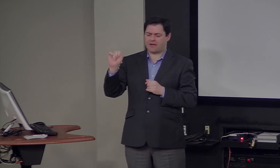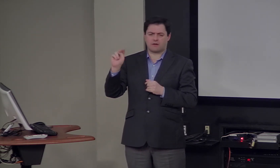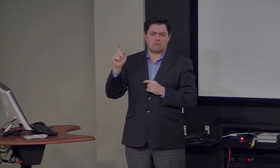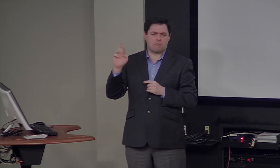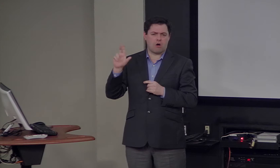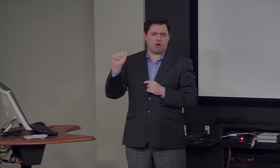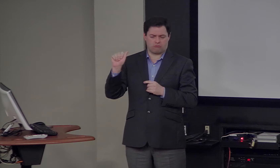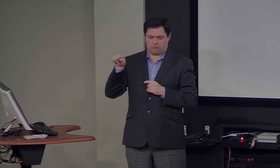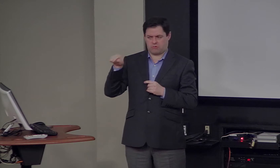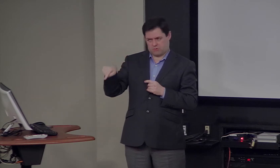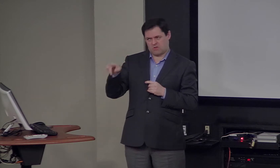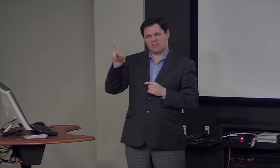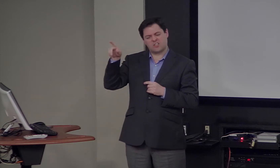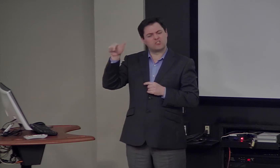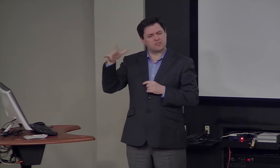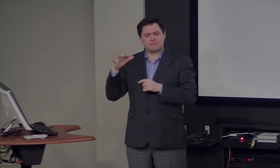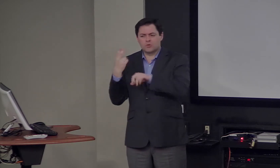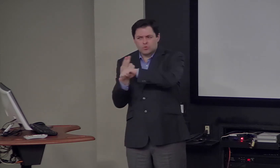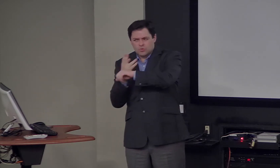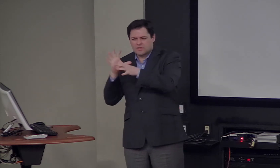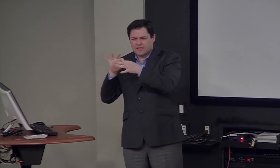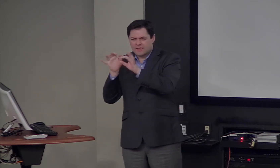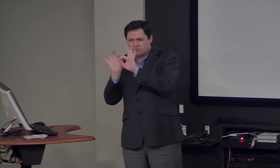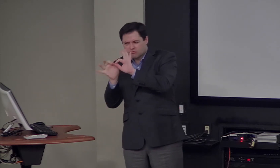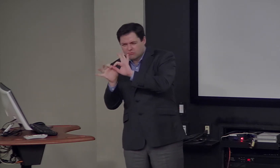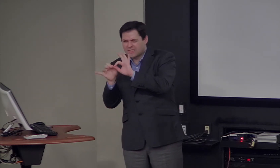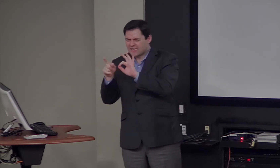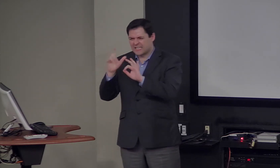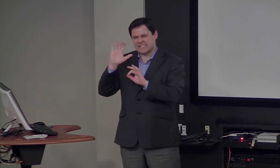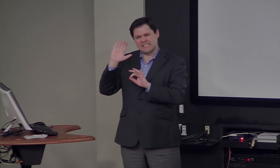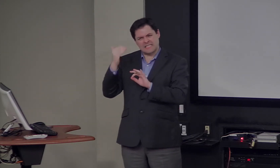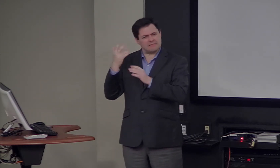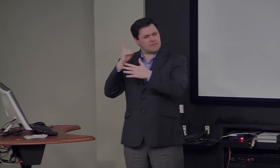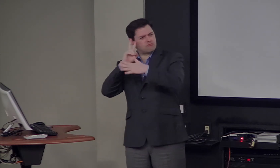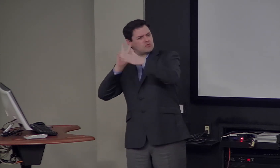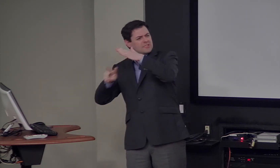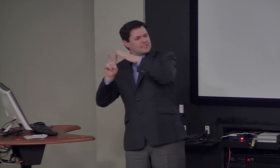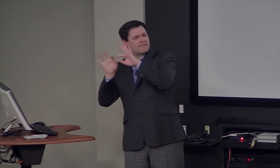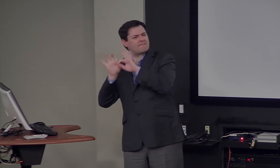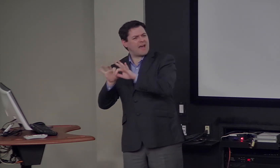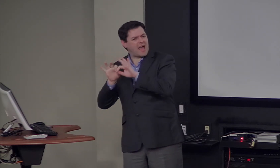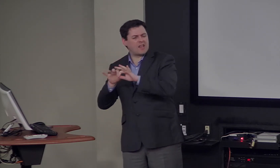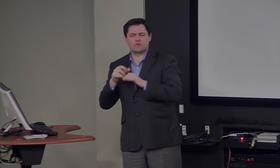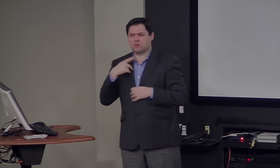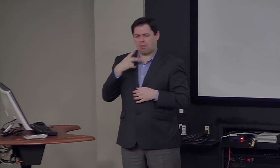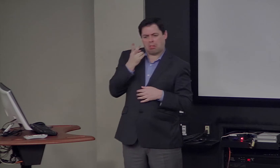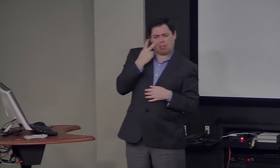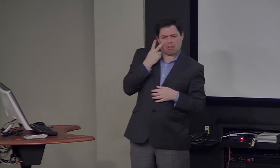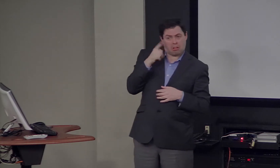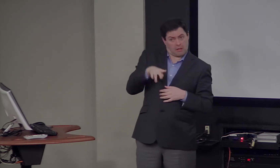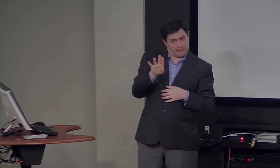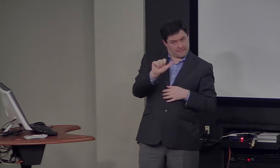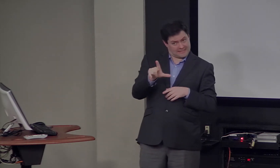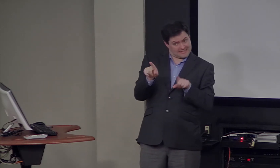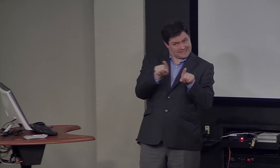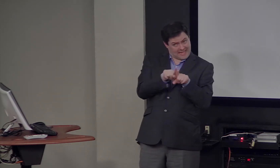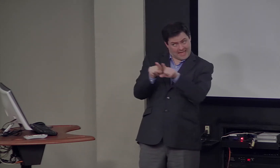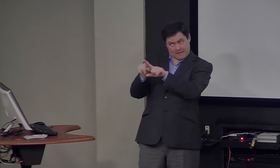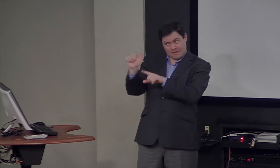My colleague, Brooke McNamara, also used a particular test related to interpreter traits, looking at particular values and traits